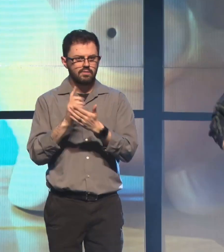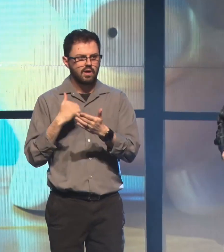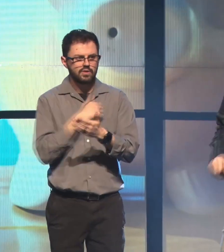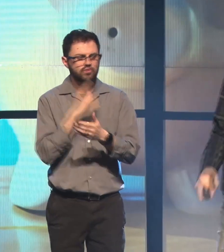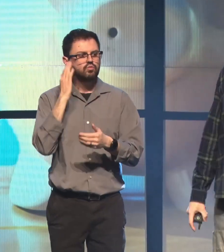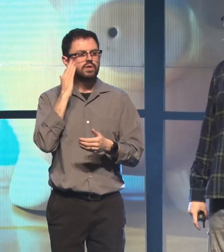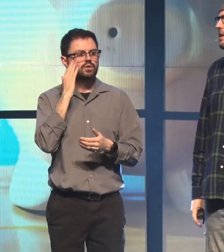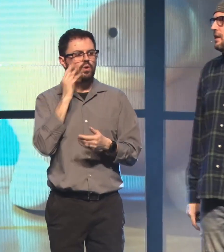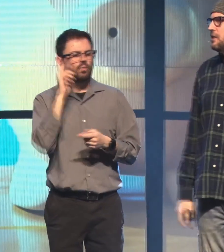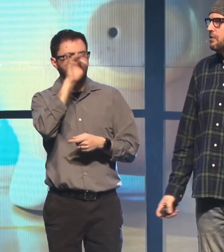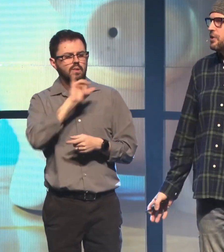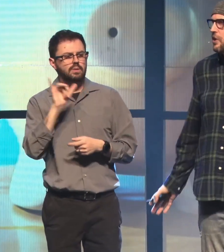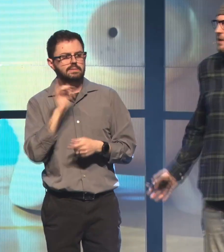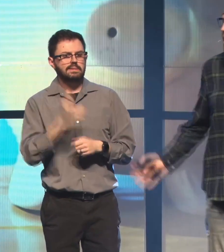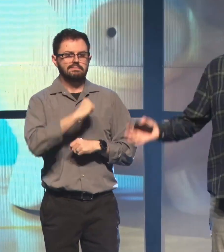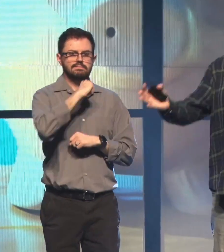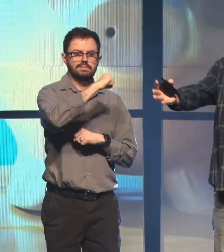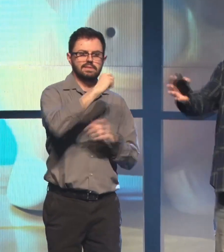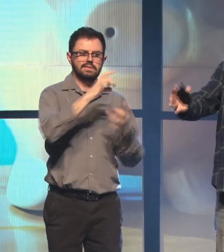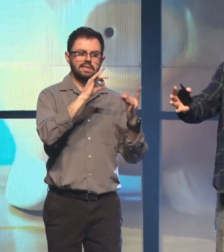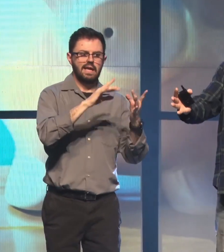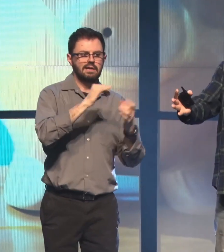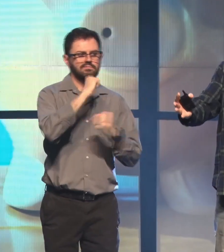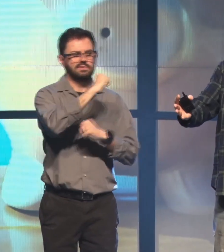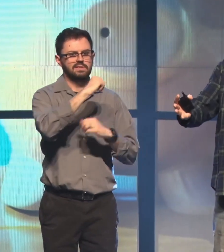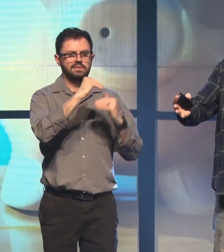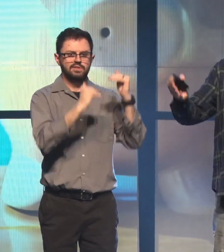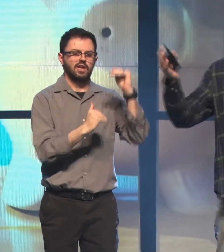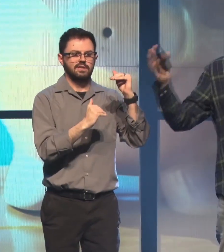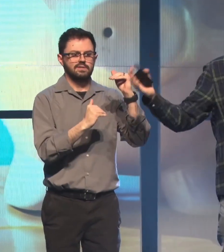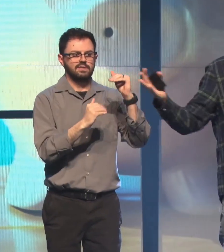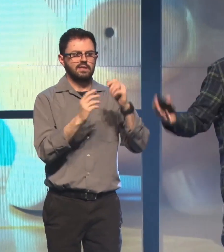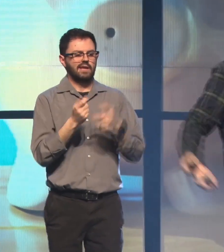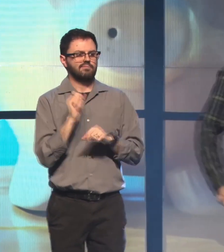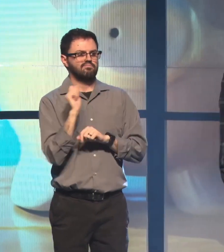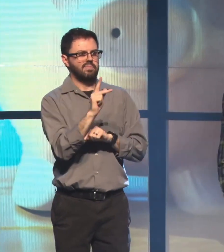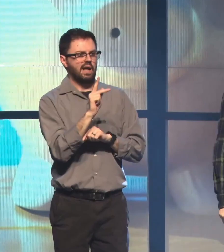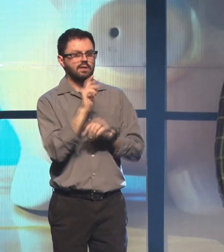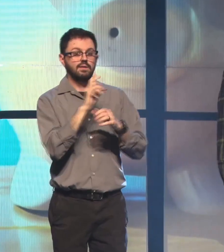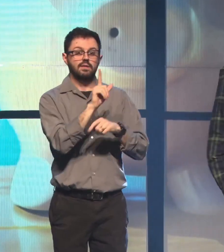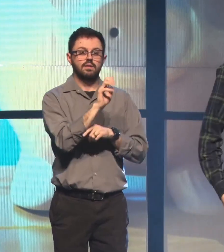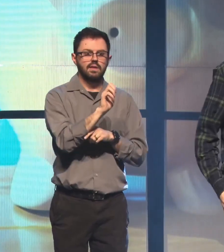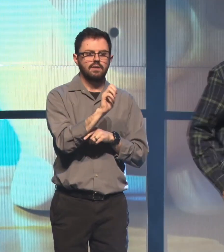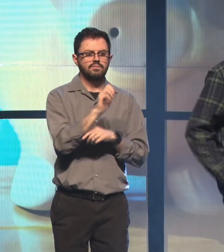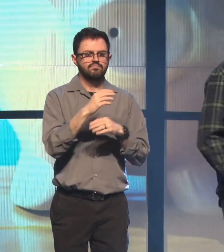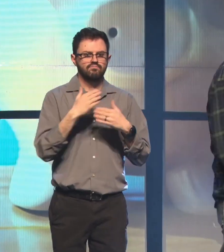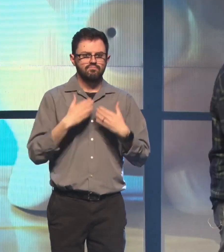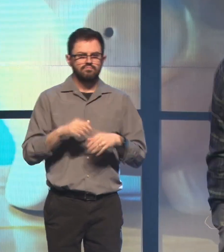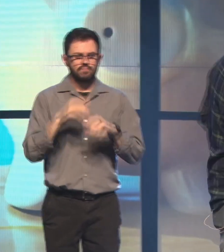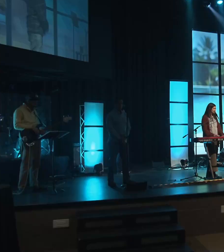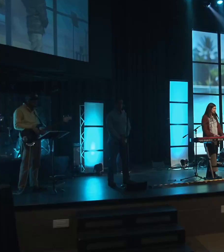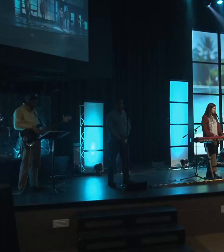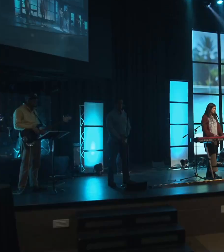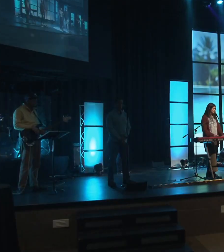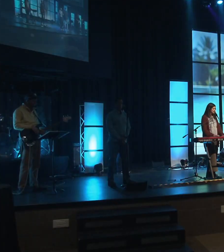and injustice and to return that with love. So the body of Christ broken for you, the blood of Christ shed for you.